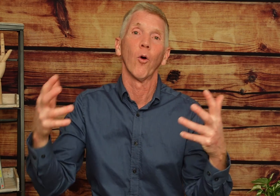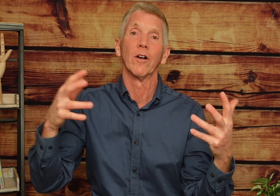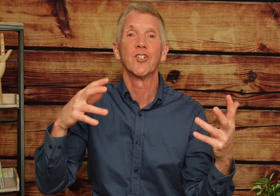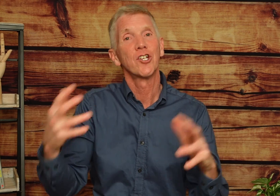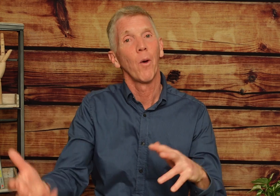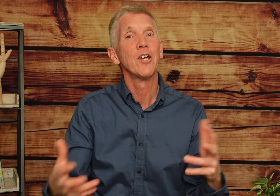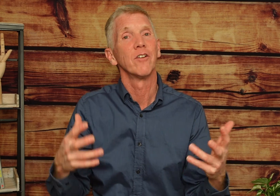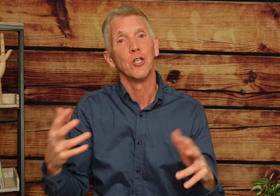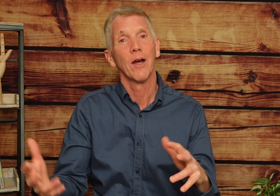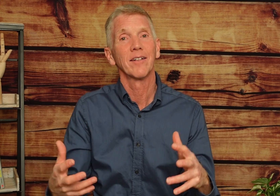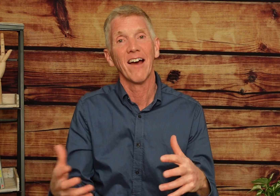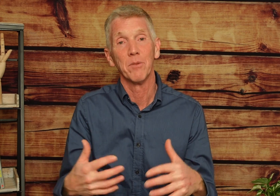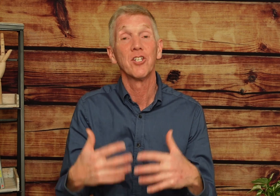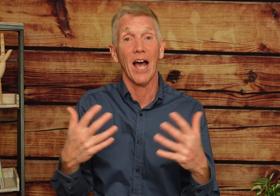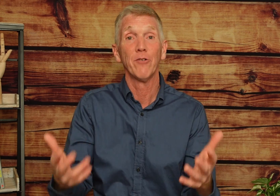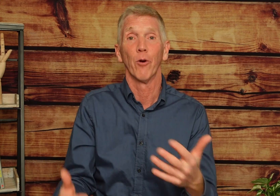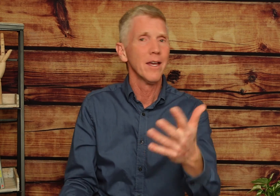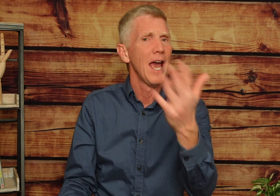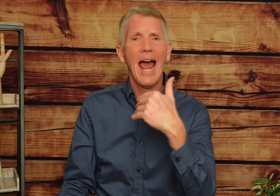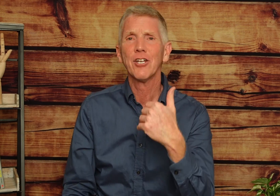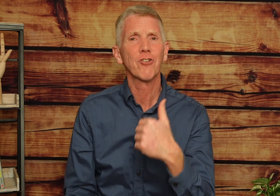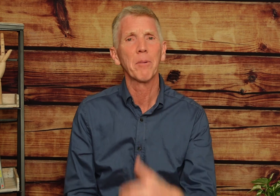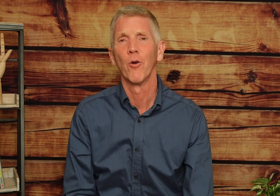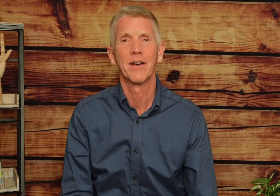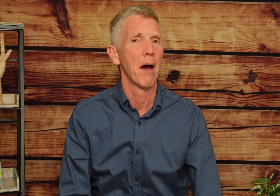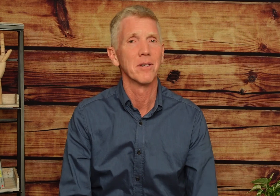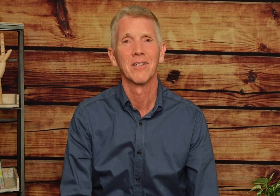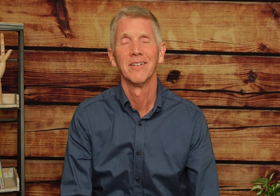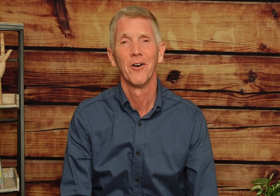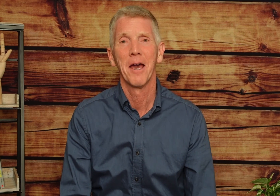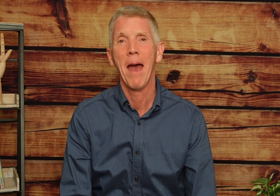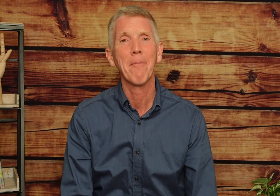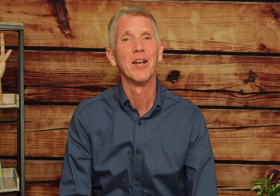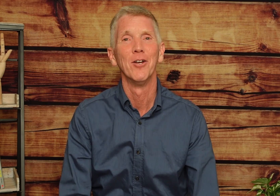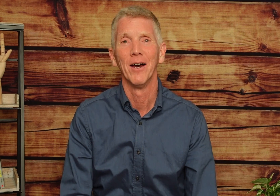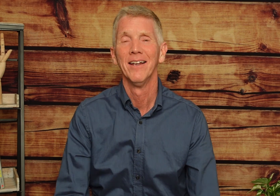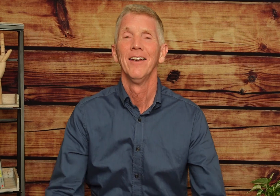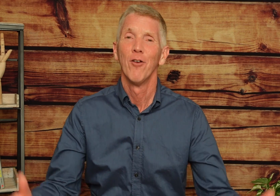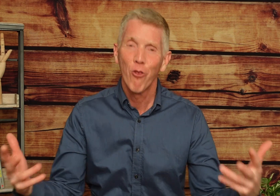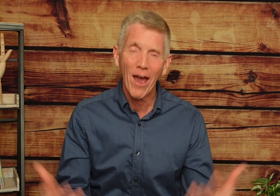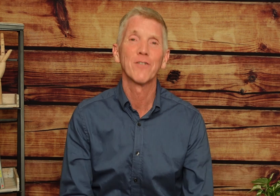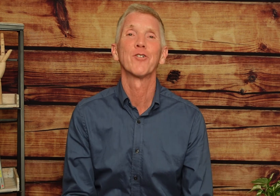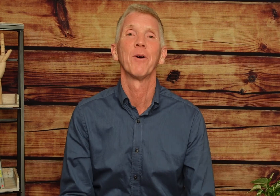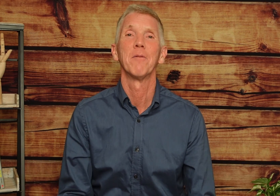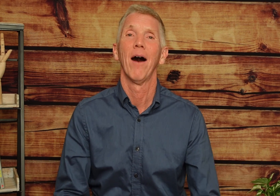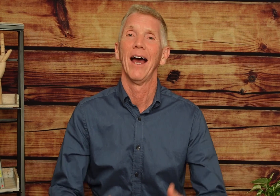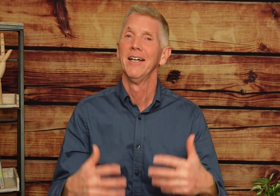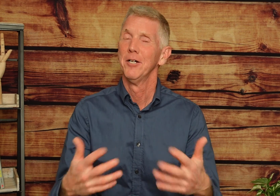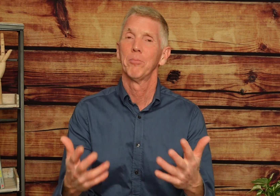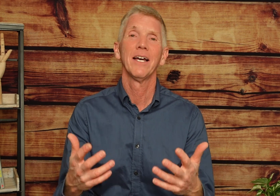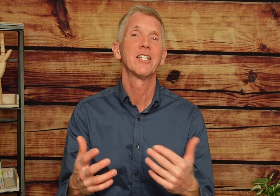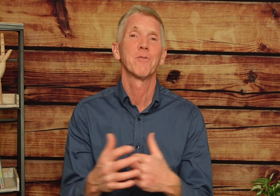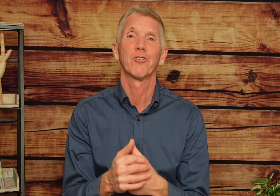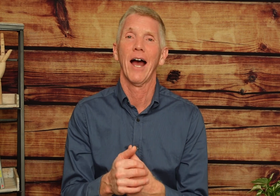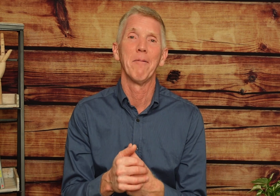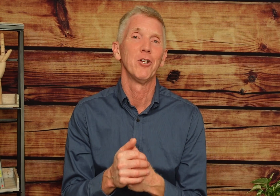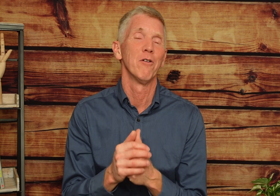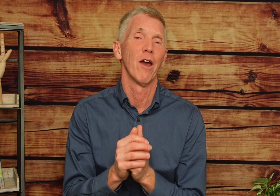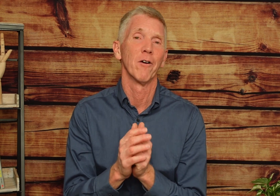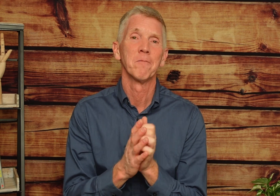a situation that you'd like to have me sign for you, hey, just drop a note in the comments. Okay, I'm happy to do it. Thanks for swinging by. Please subscribe and do me a favor.